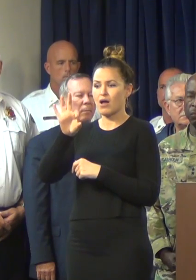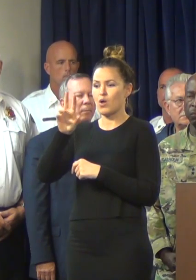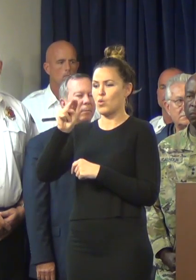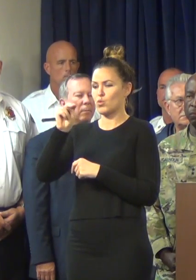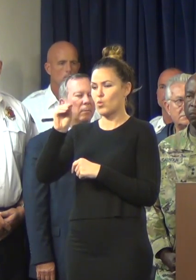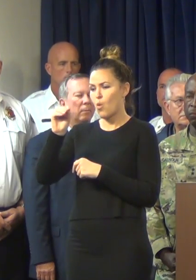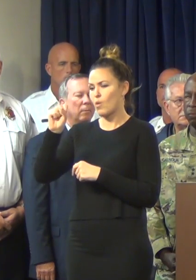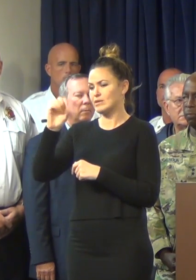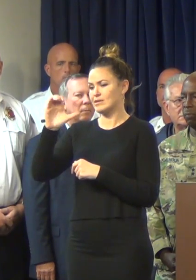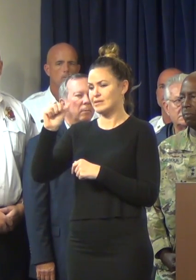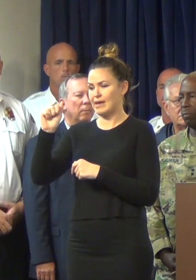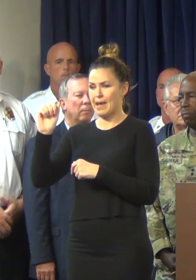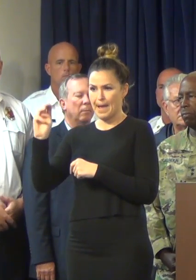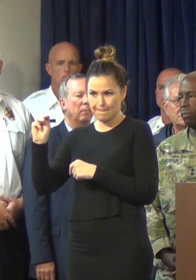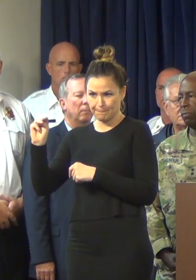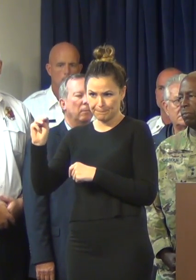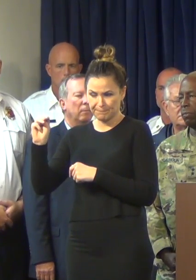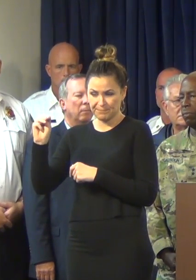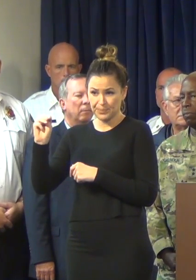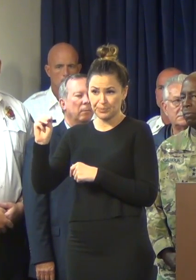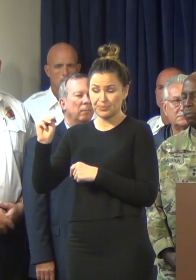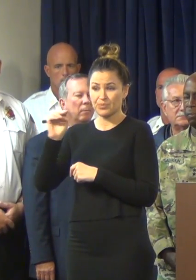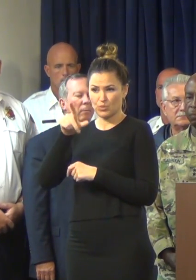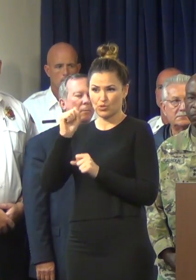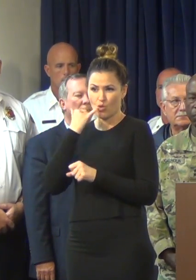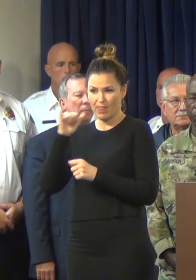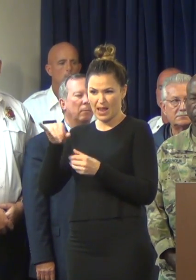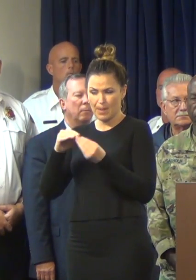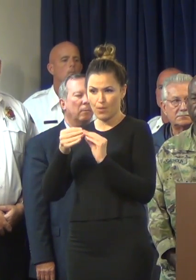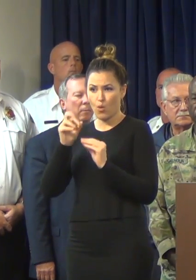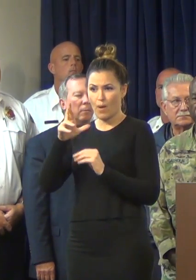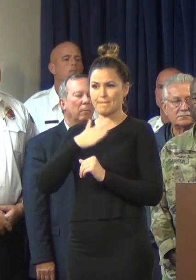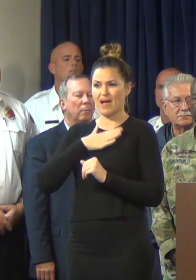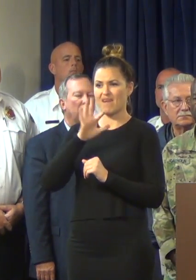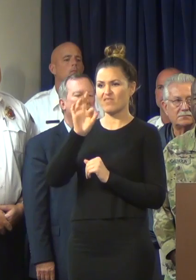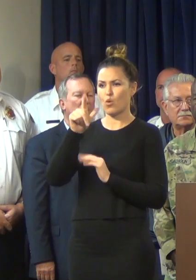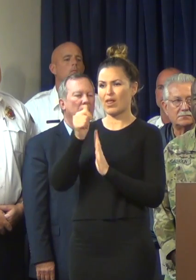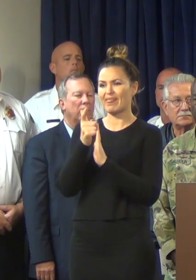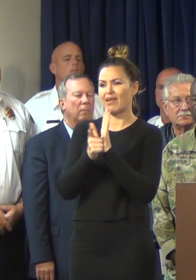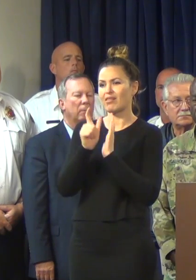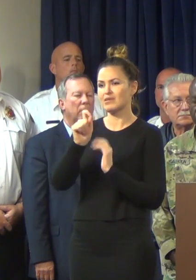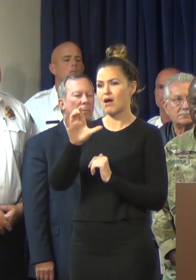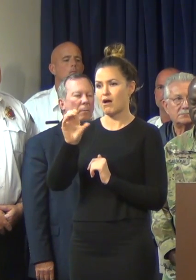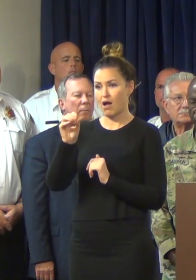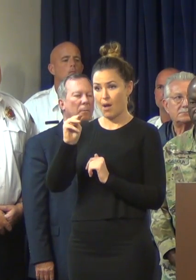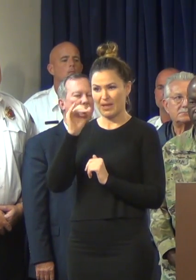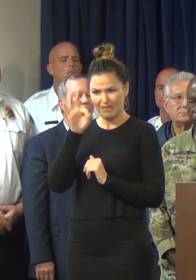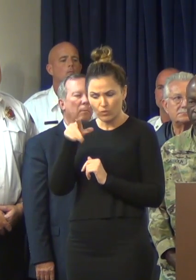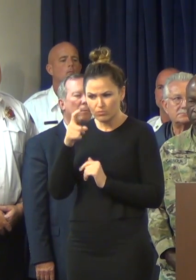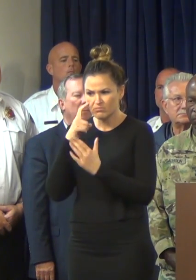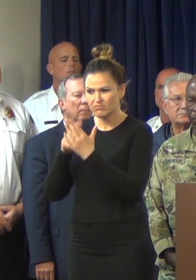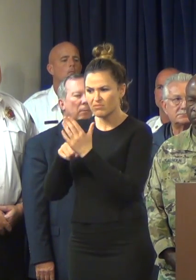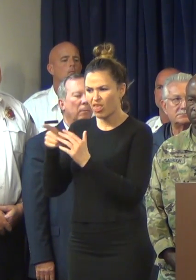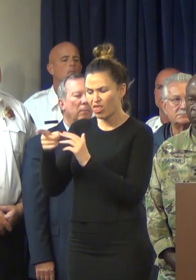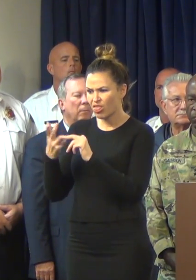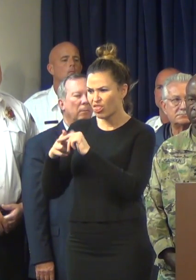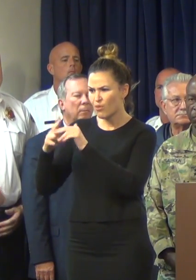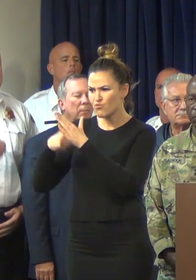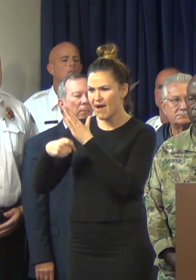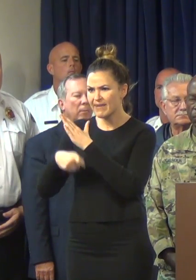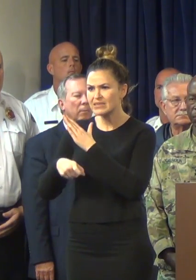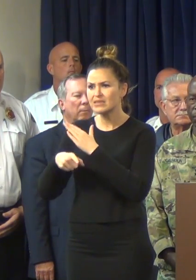1-866-9-NO-SCAM, NOSCAM. You can also go to myfloridalegal.com. If you know of any price gouging,